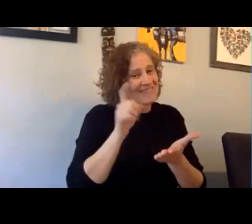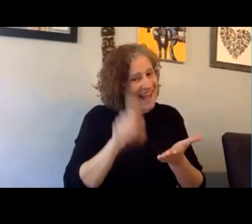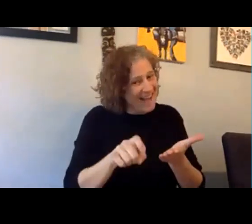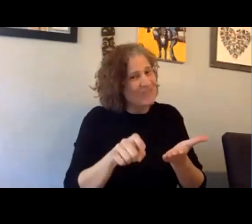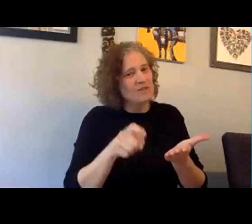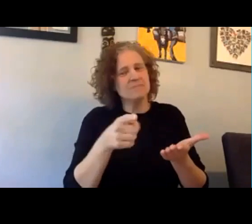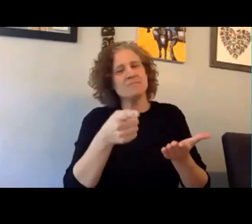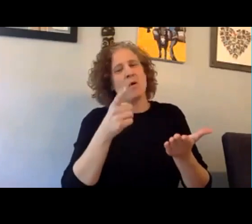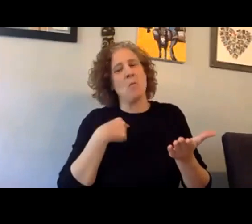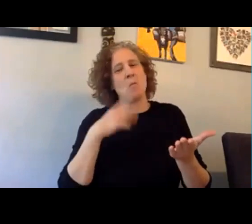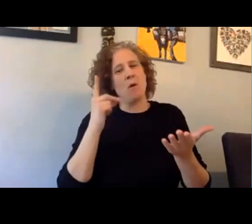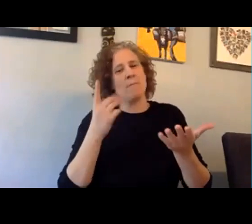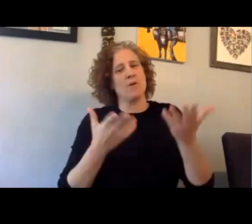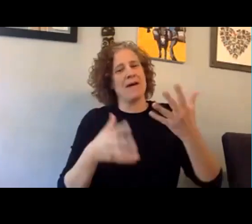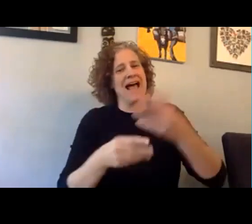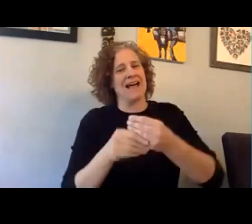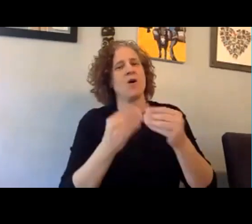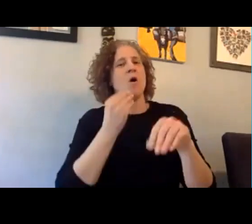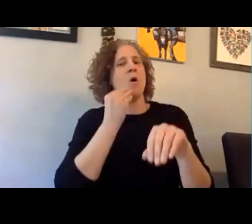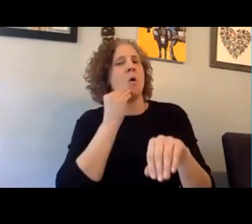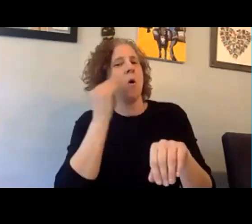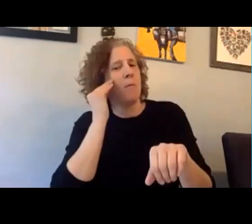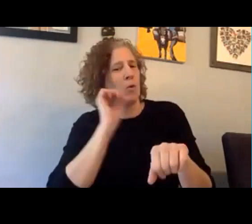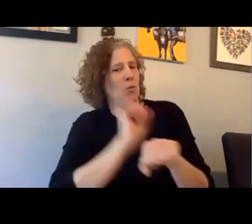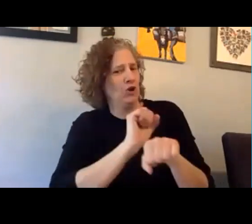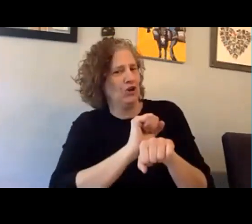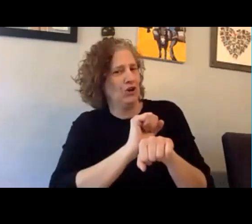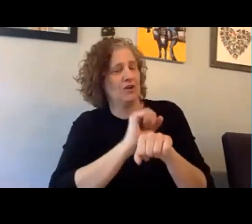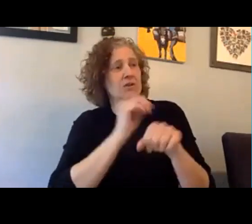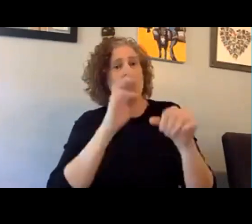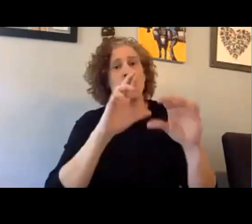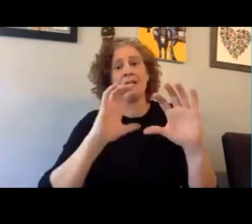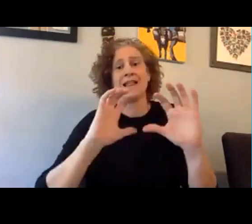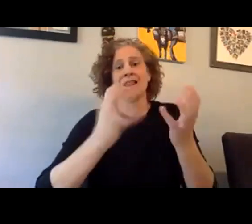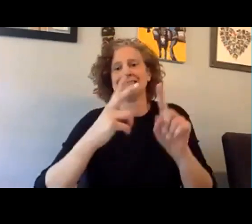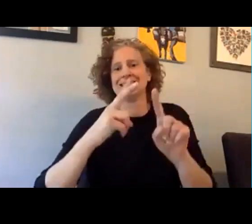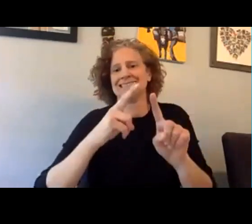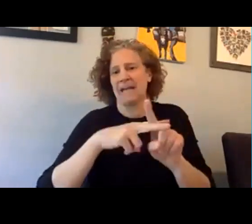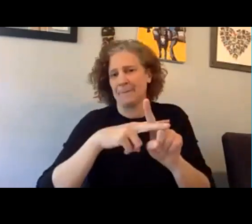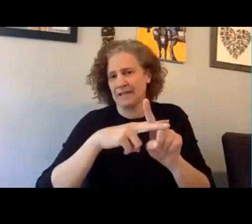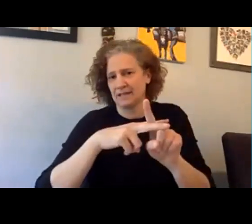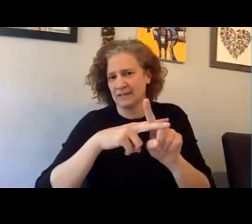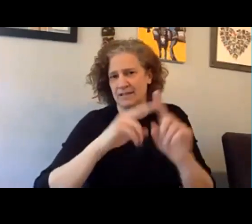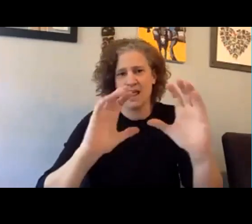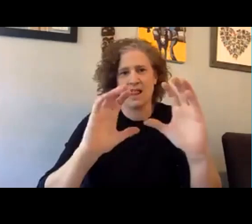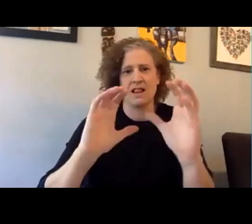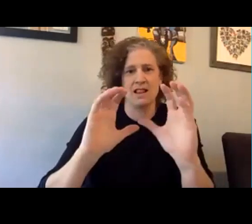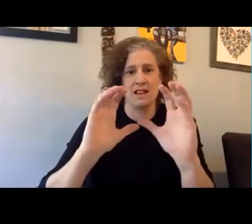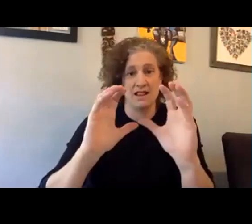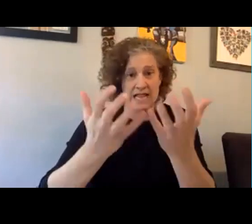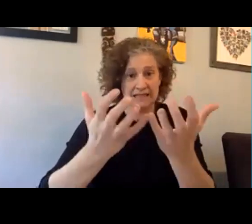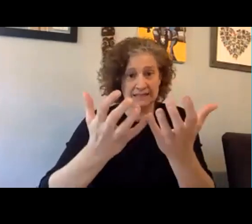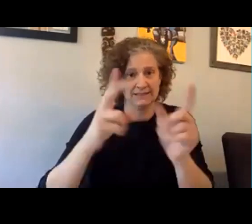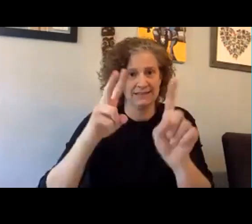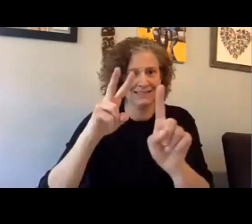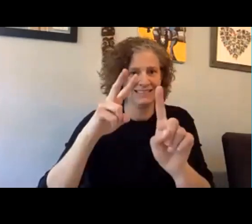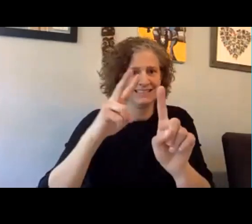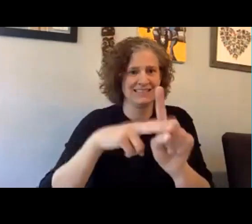for school. You have to do your work. I would probably add homework, add the sign homework, or class